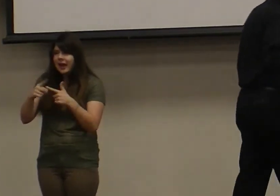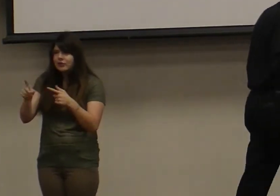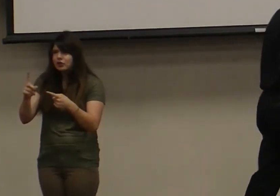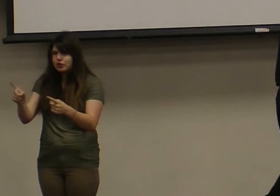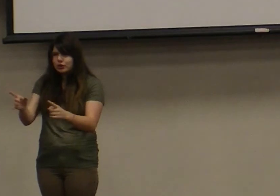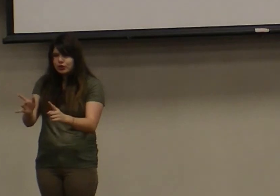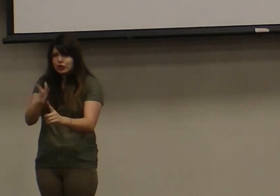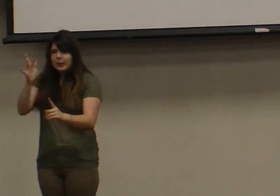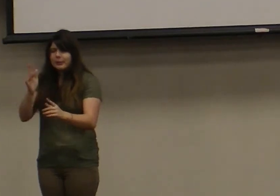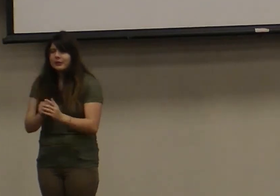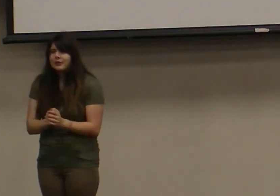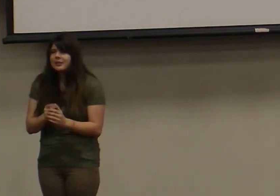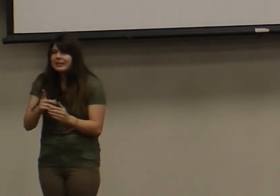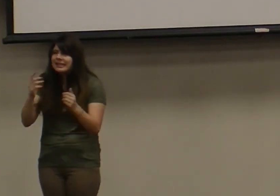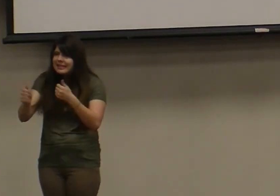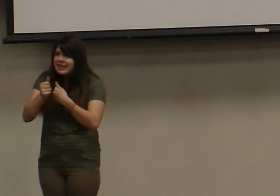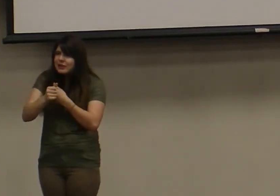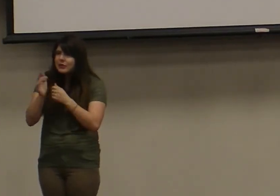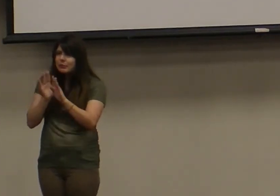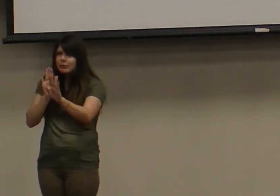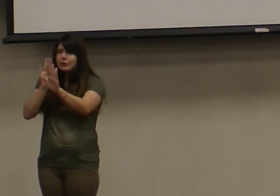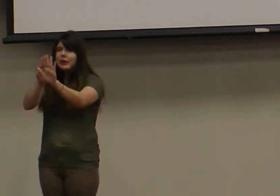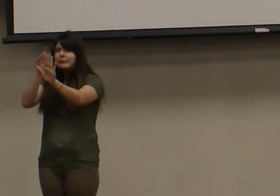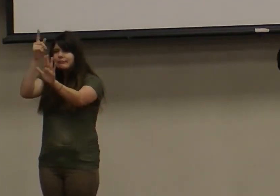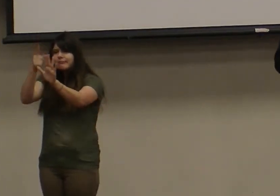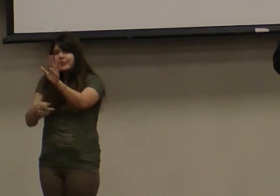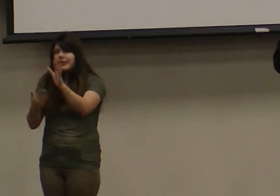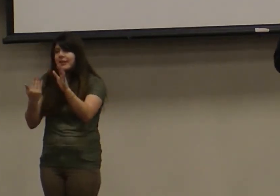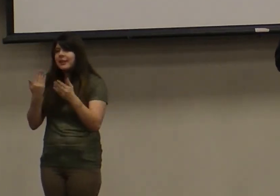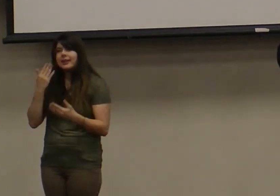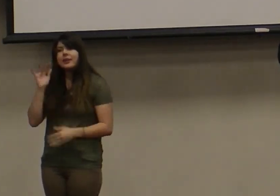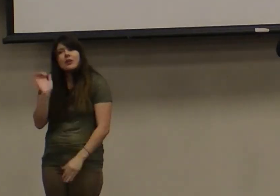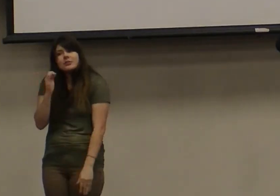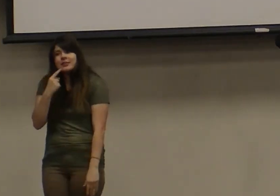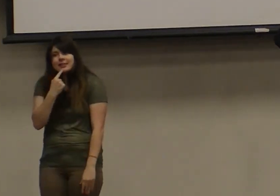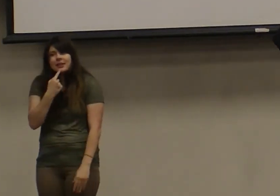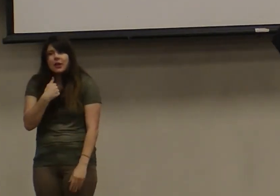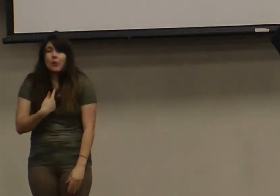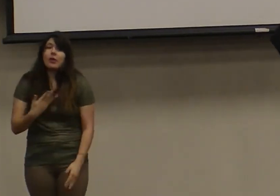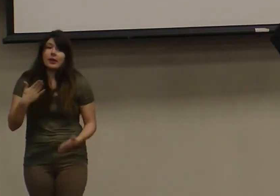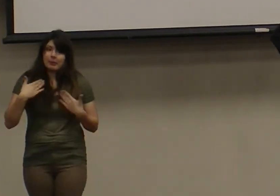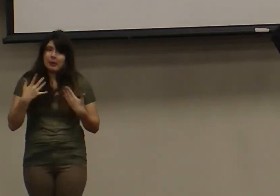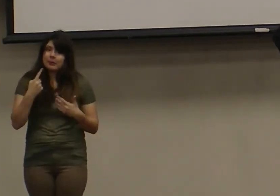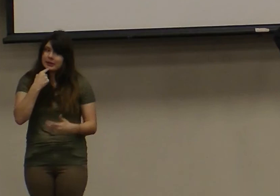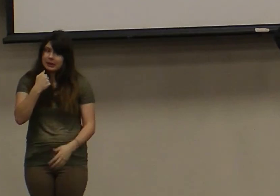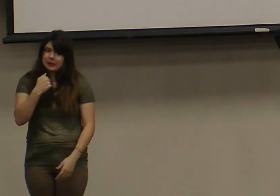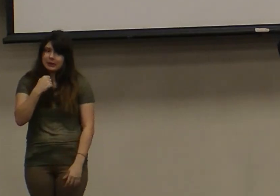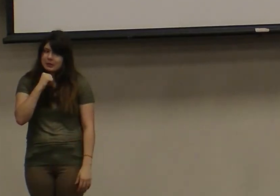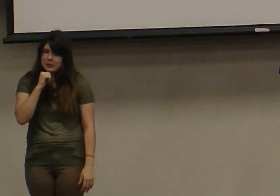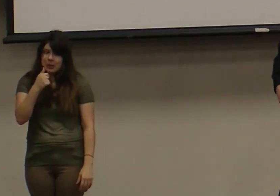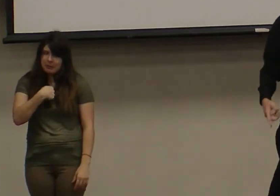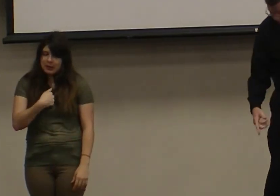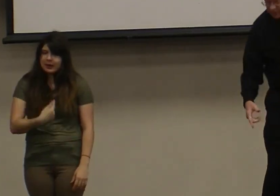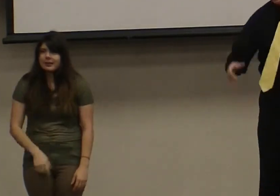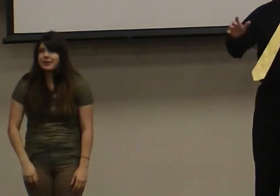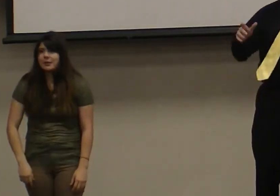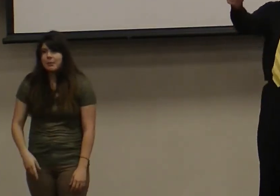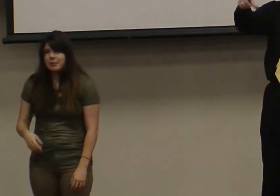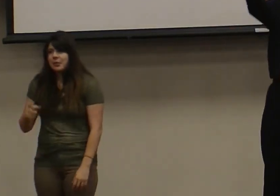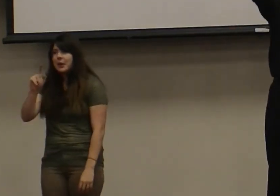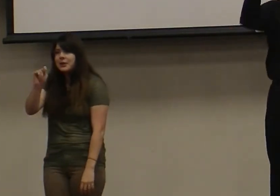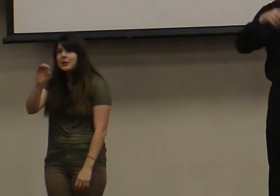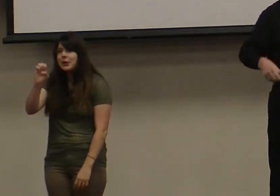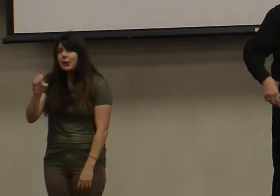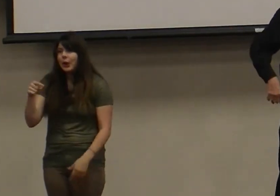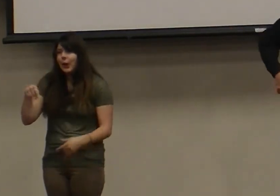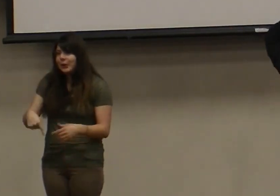that's dangerous to place your hand there?" It also didn't say, "Well, I'm glad it wasn't me." Little toe didn't look up and say, "Well,